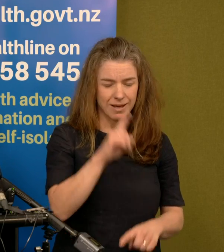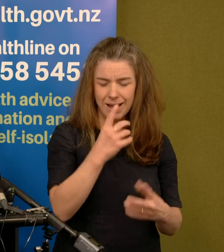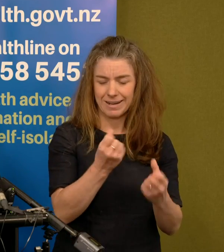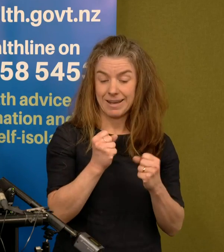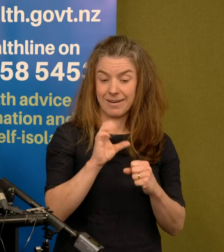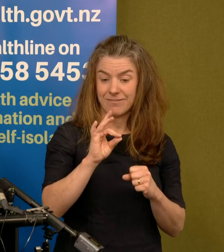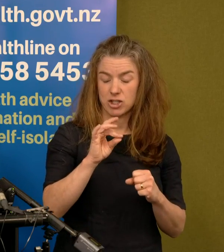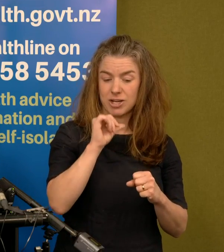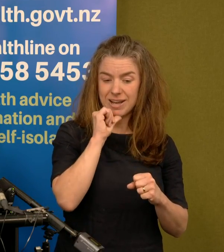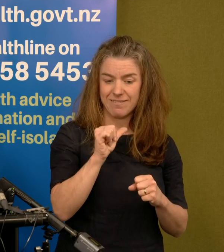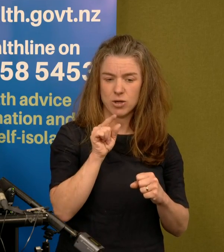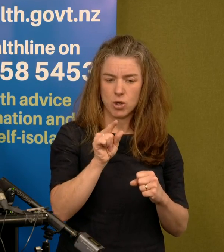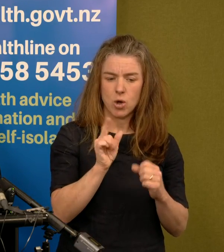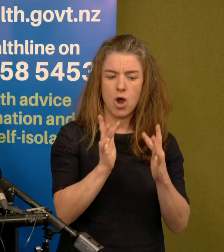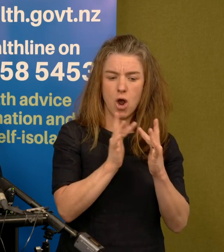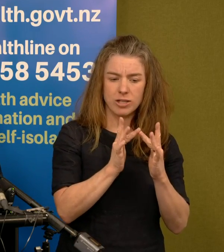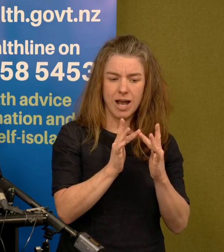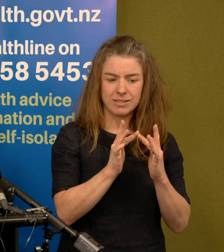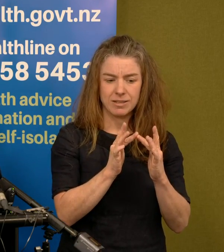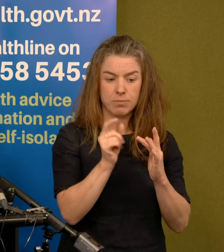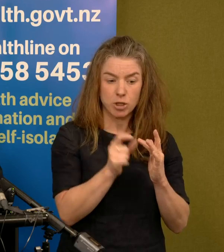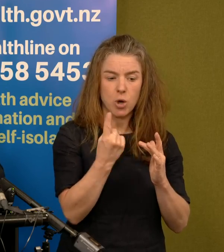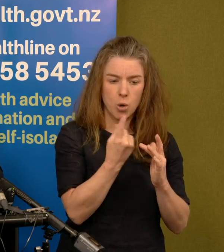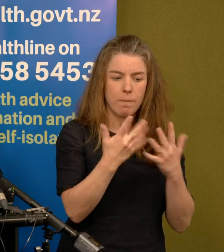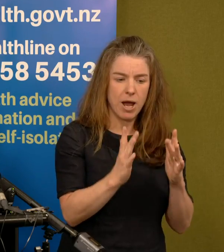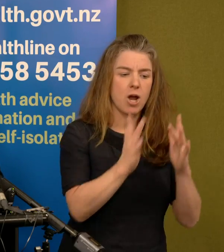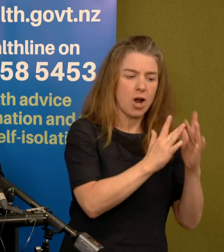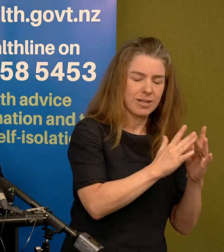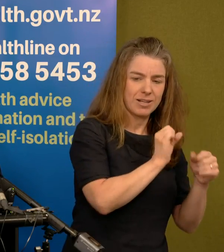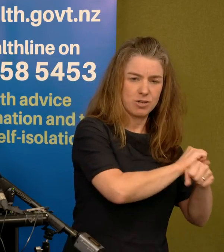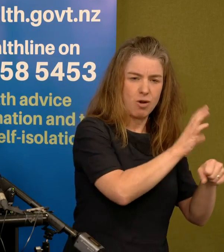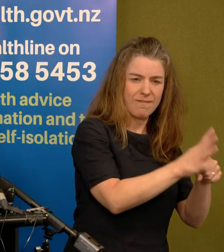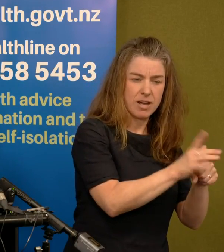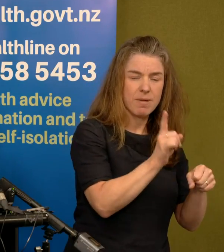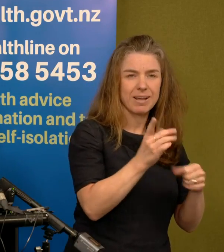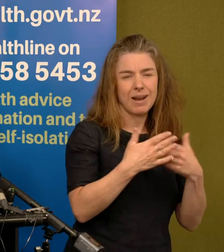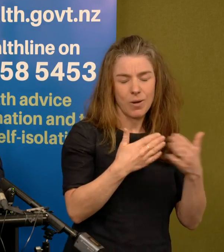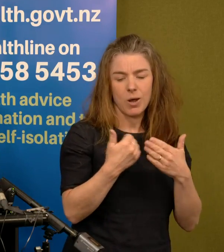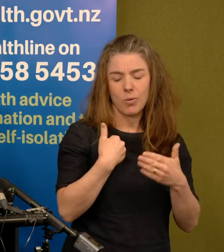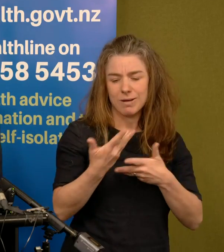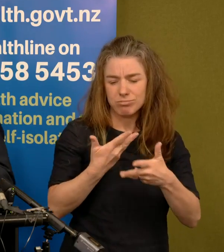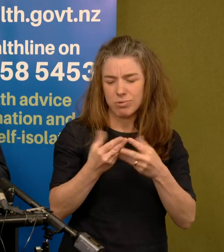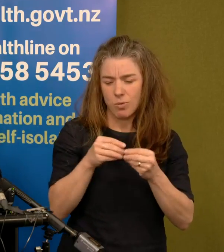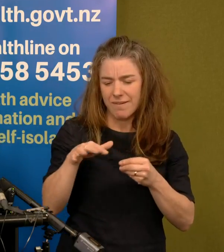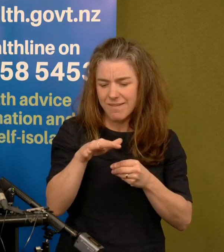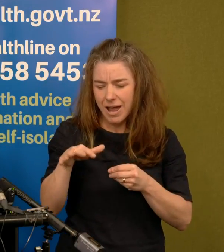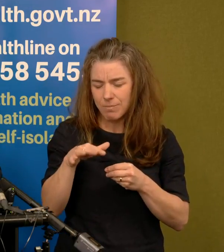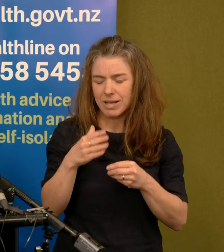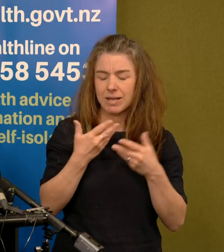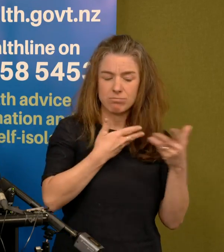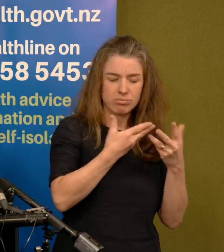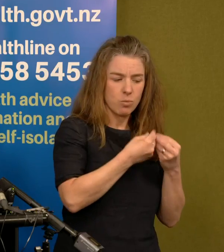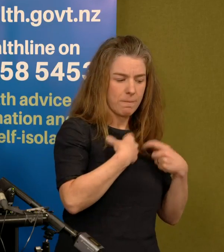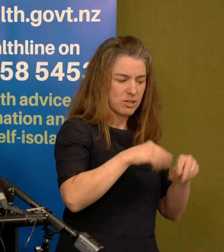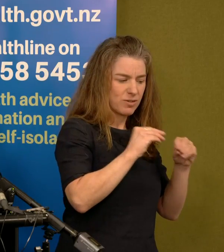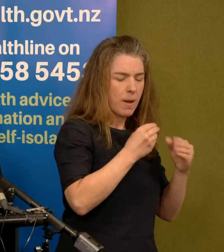is that schools are of great interest to people, and we have made the call in discussion with families and with our education colleagues. It's